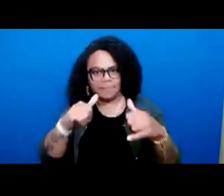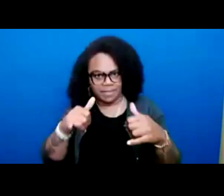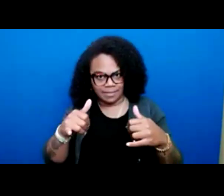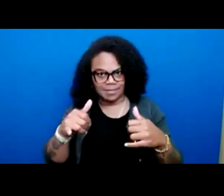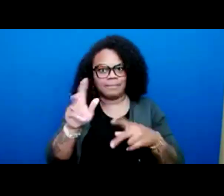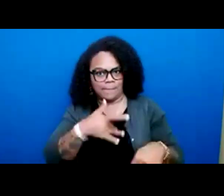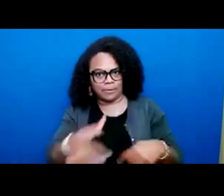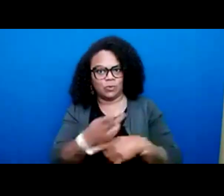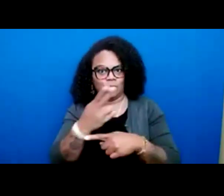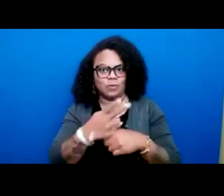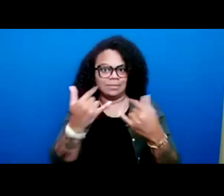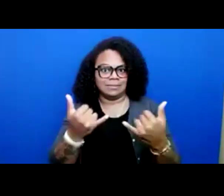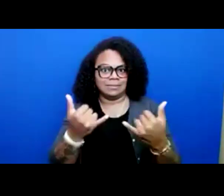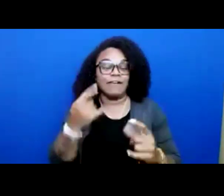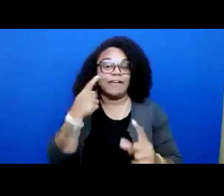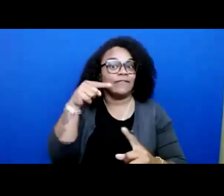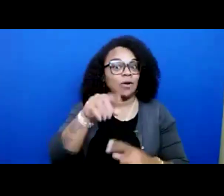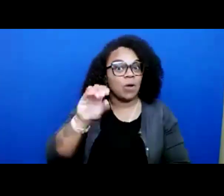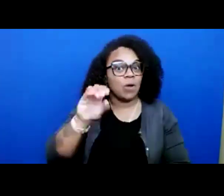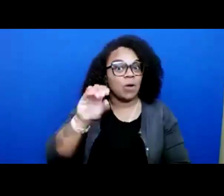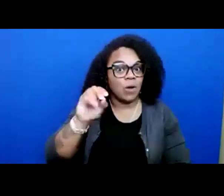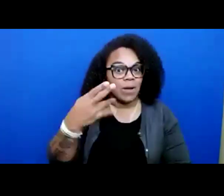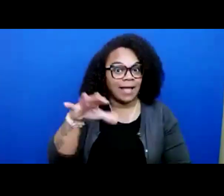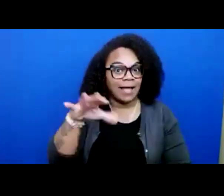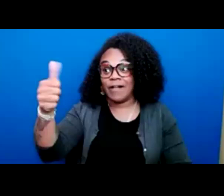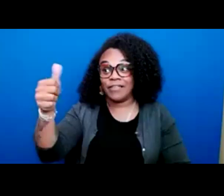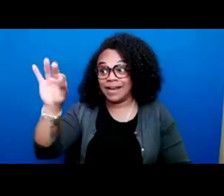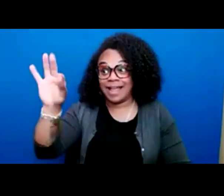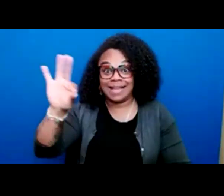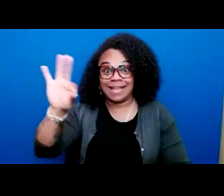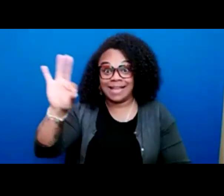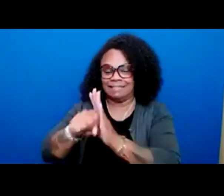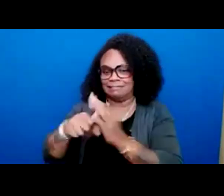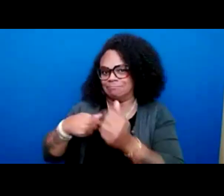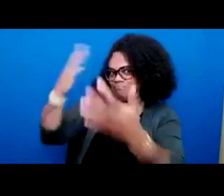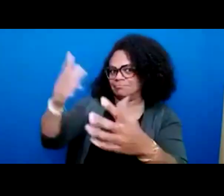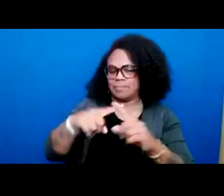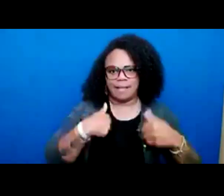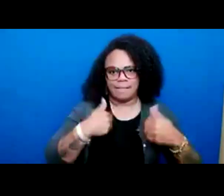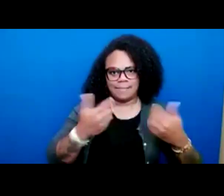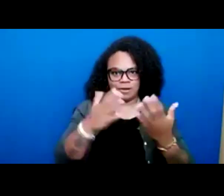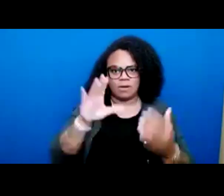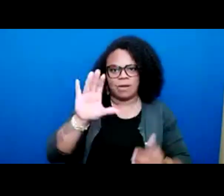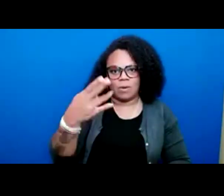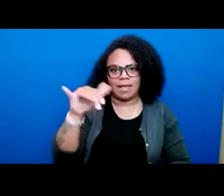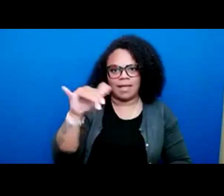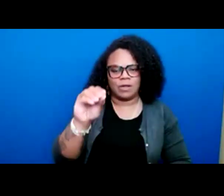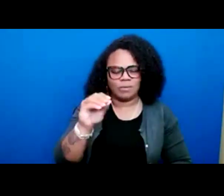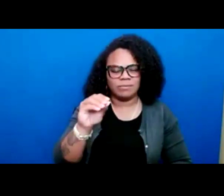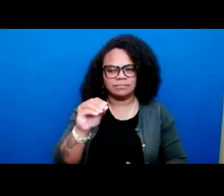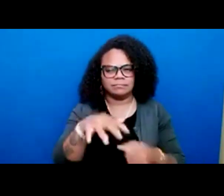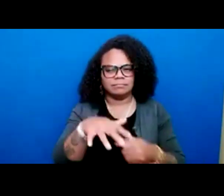Ohio. I can't speak for the other 49 states. That's where I am in Ohio, in Cleveland, Ohio, a suburb of Cleveland.